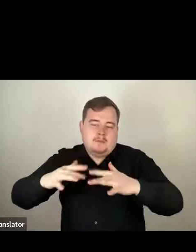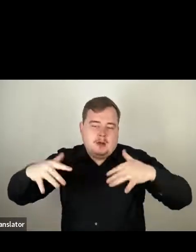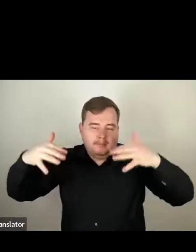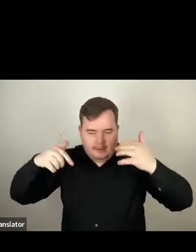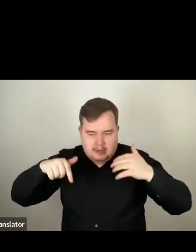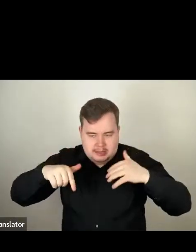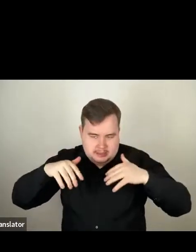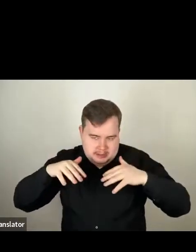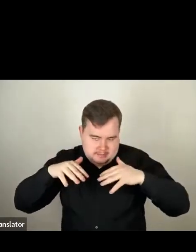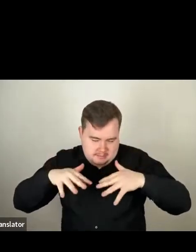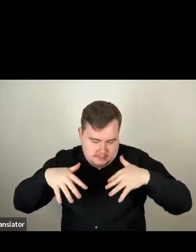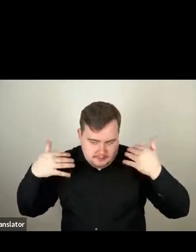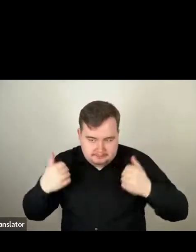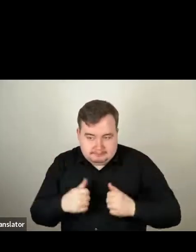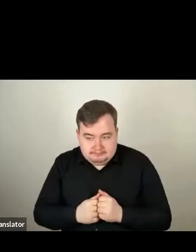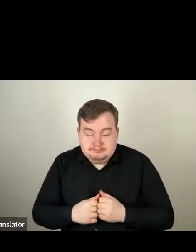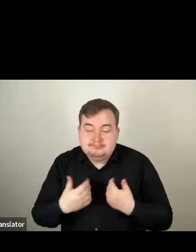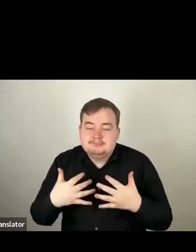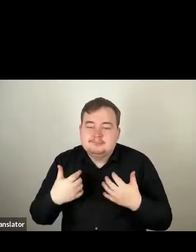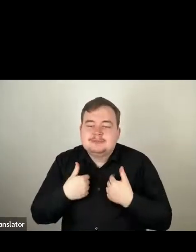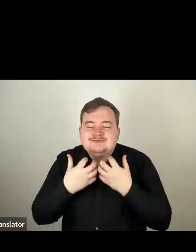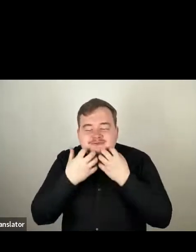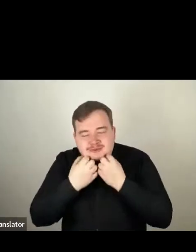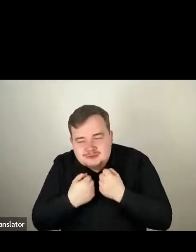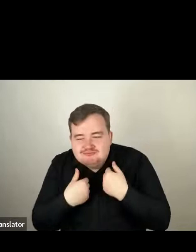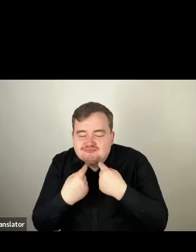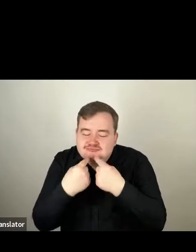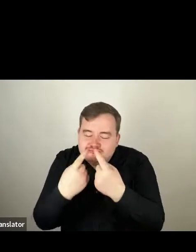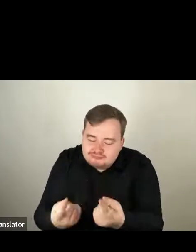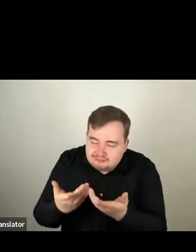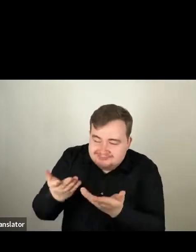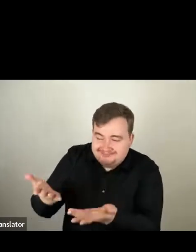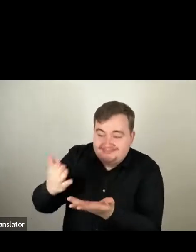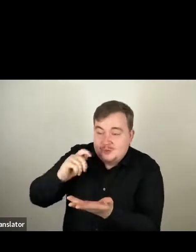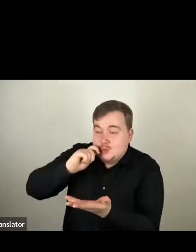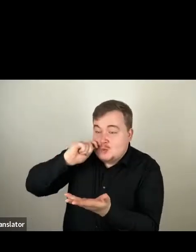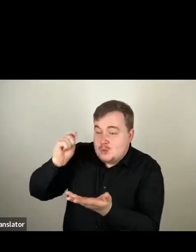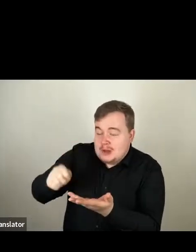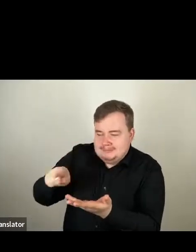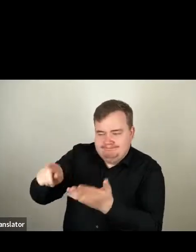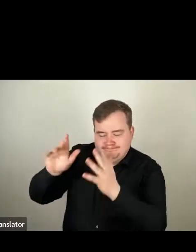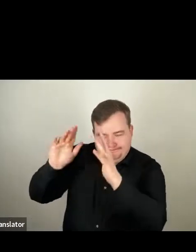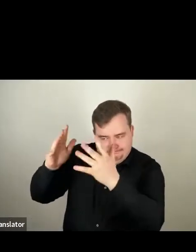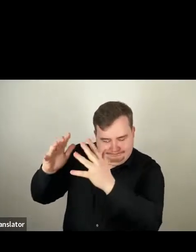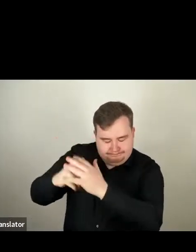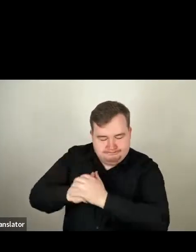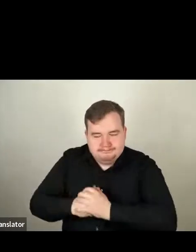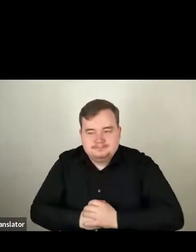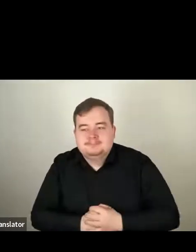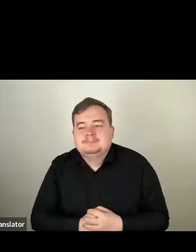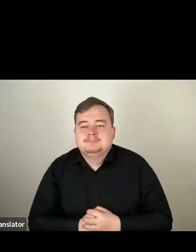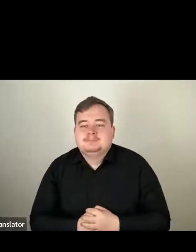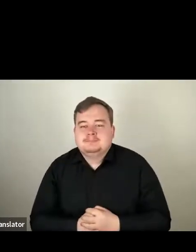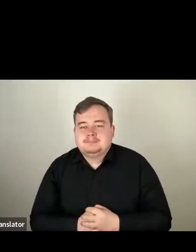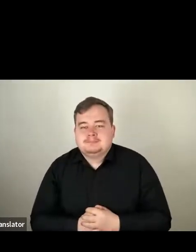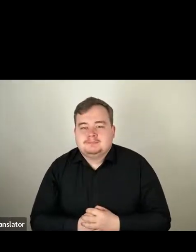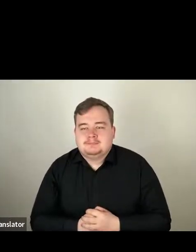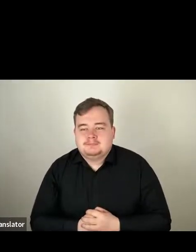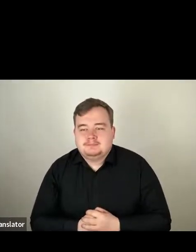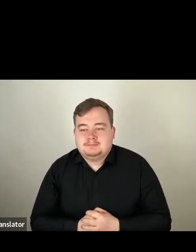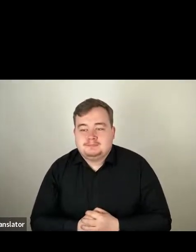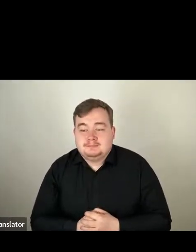regards to the Ukrainian people. In OSCE PA, we have since long